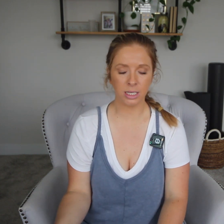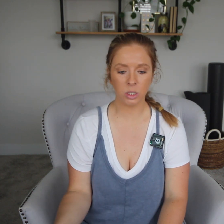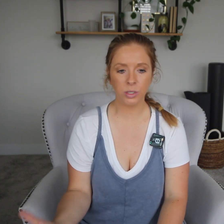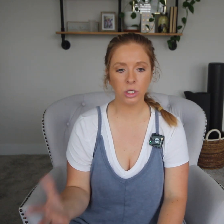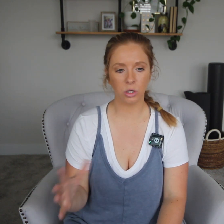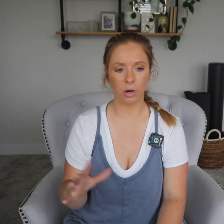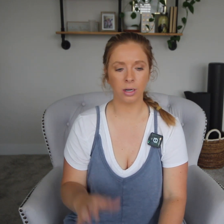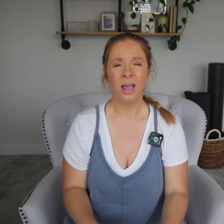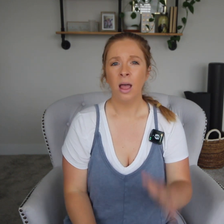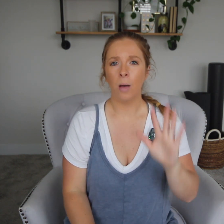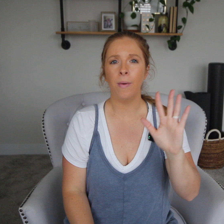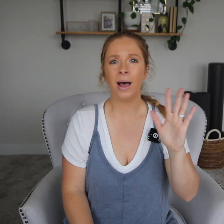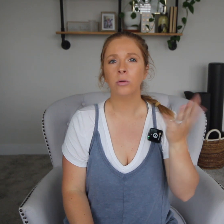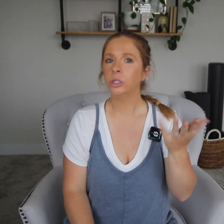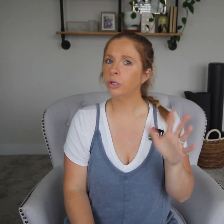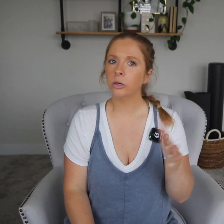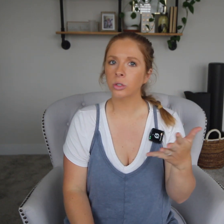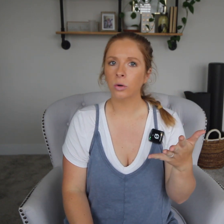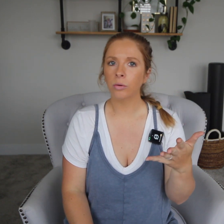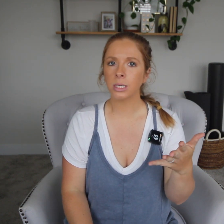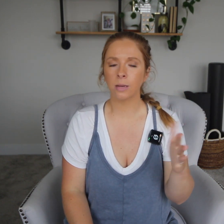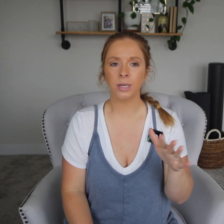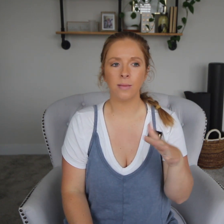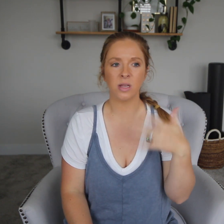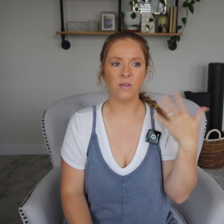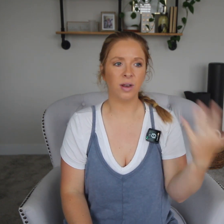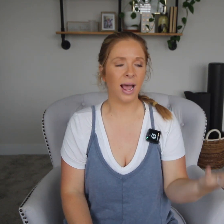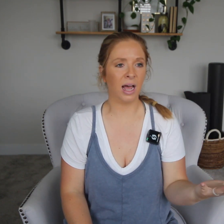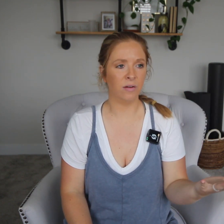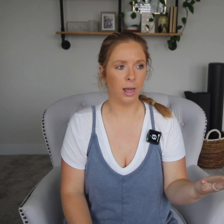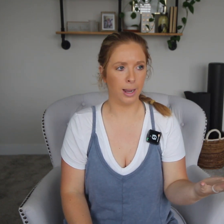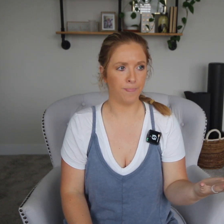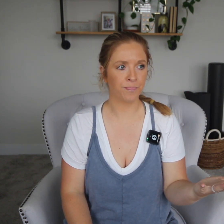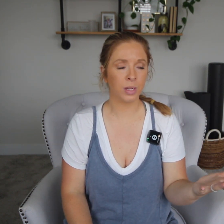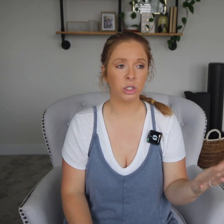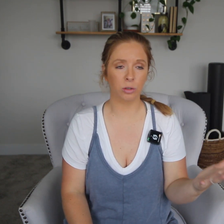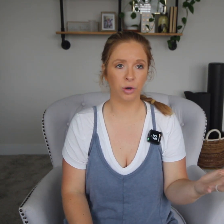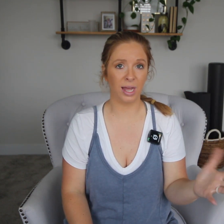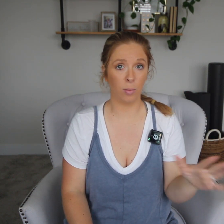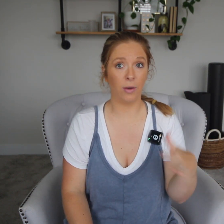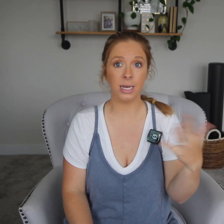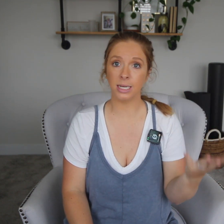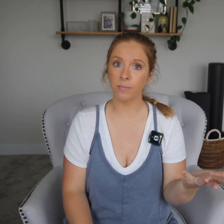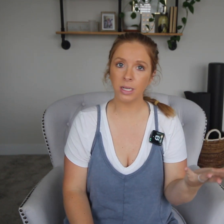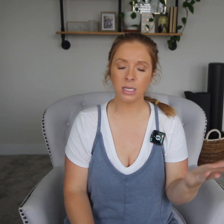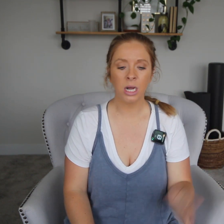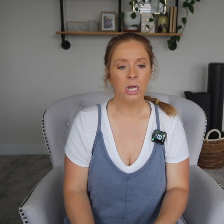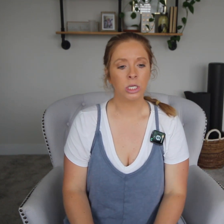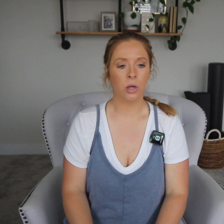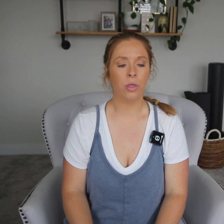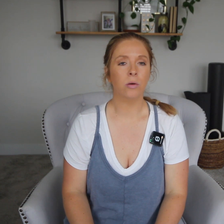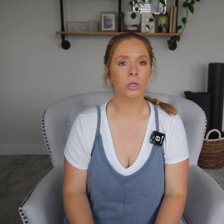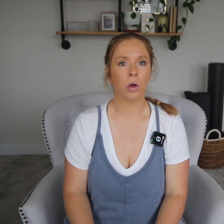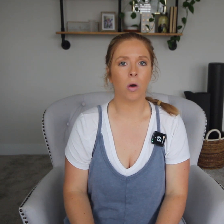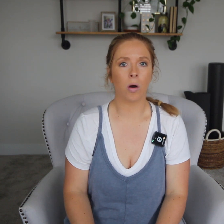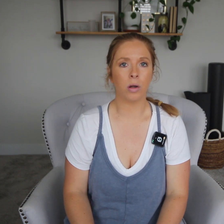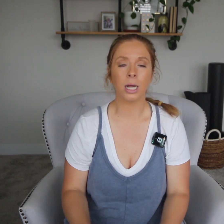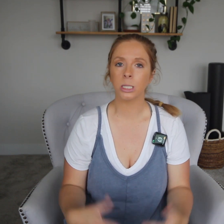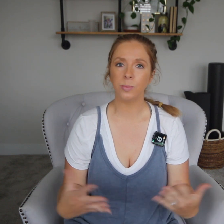since we start about 2 years old, sometimes I've even had children that are about 18 months. So those are not